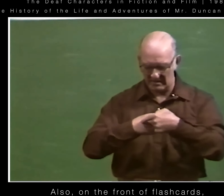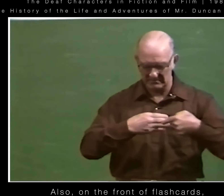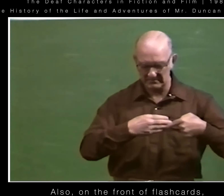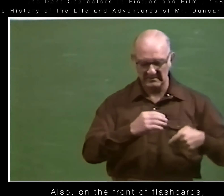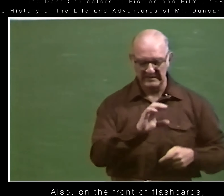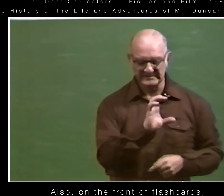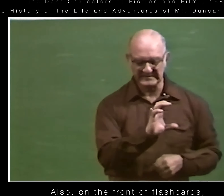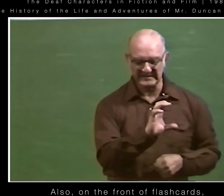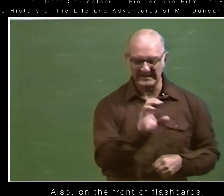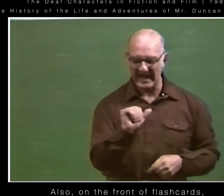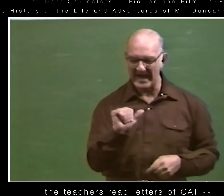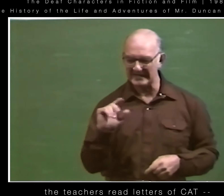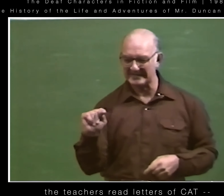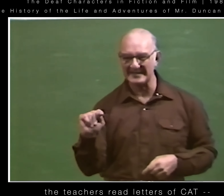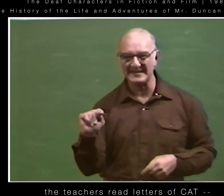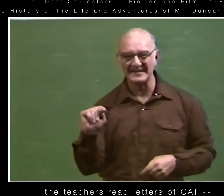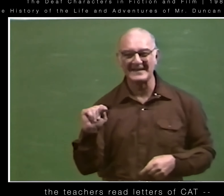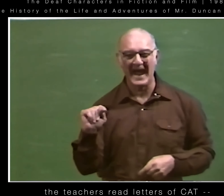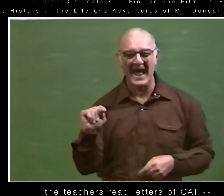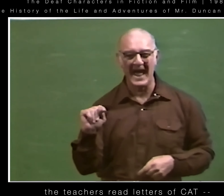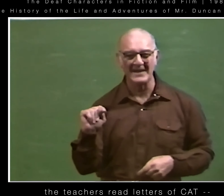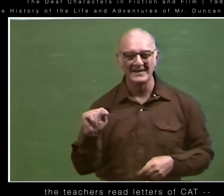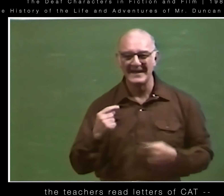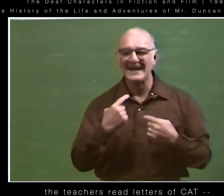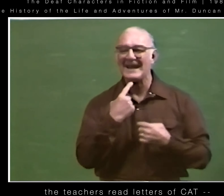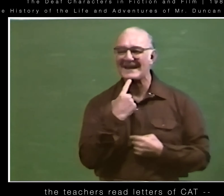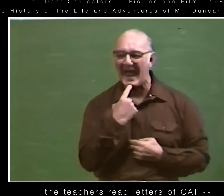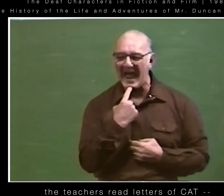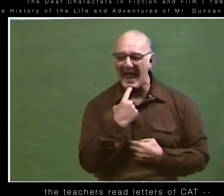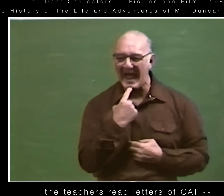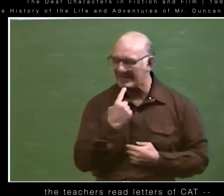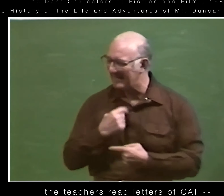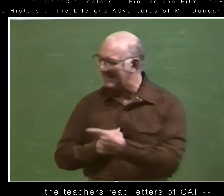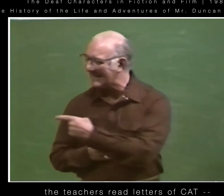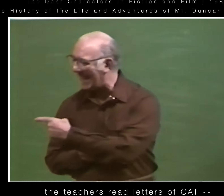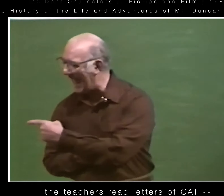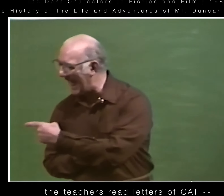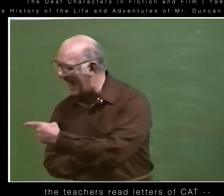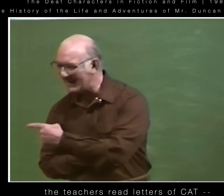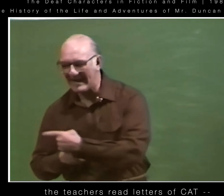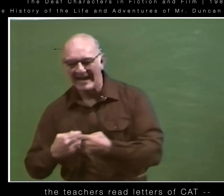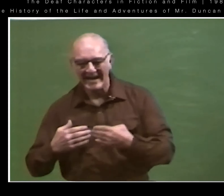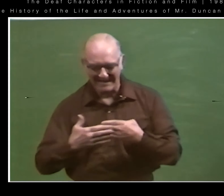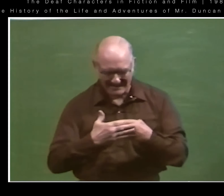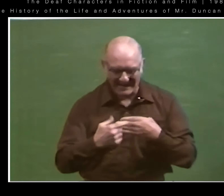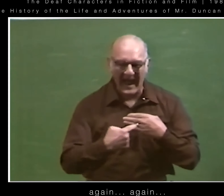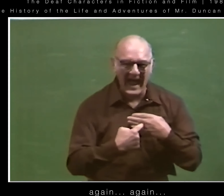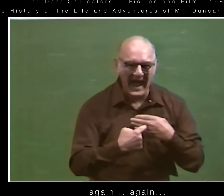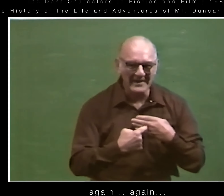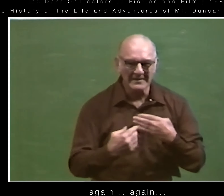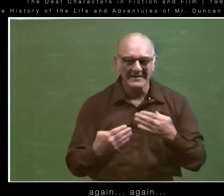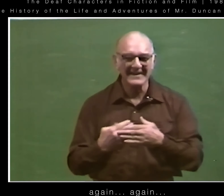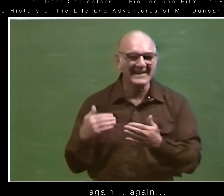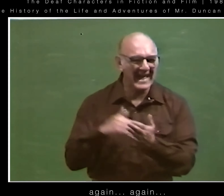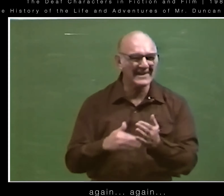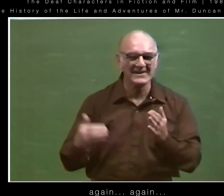flashcard, C-A-T, cat, cat, cat, cat, again and